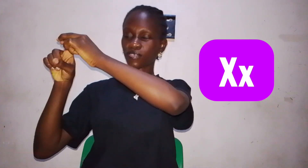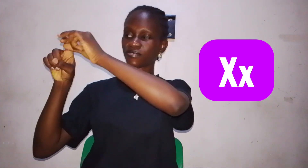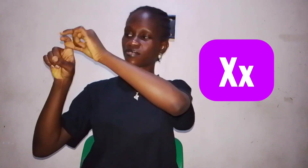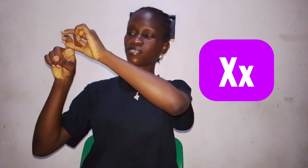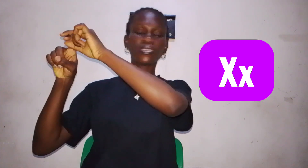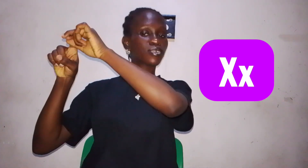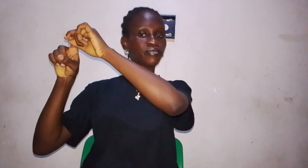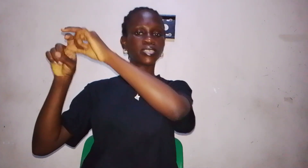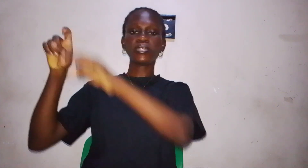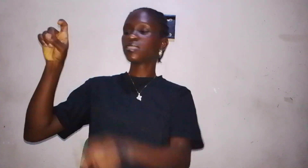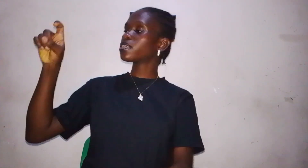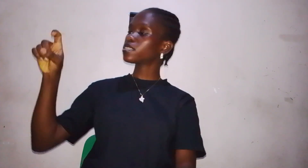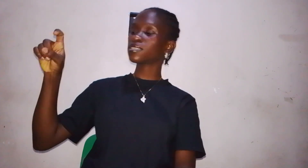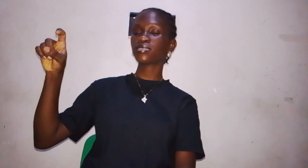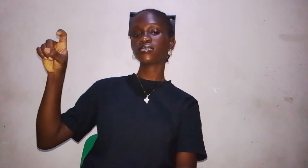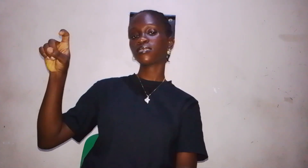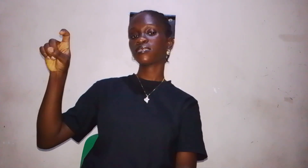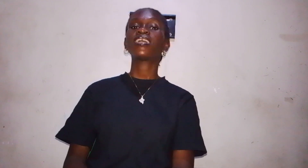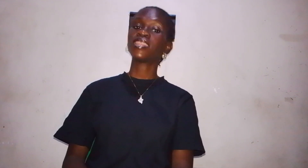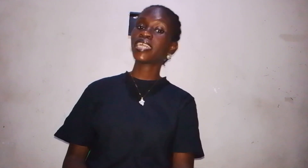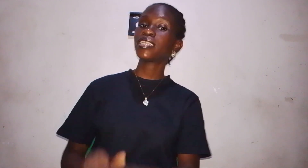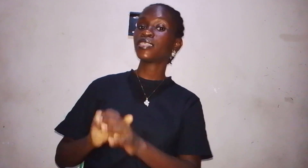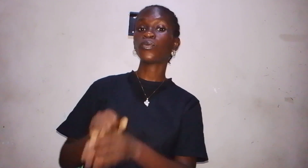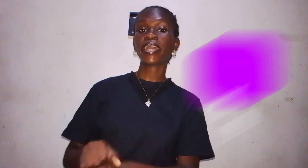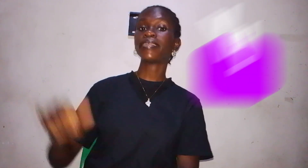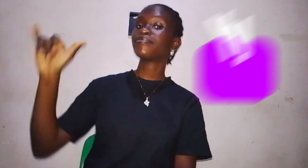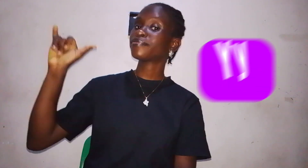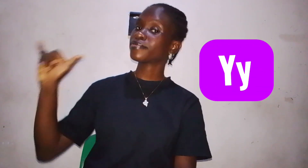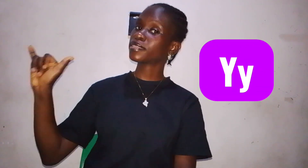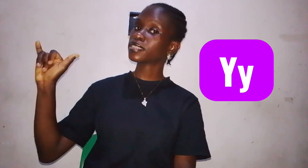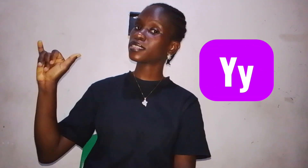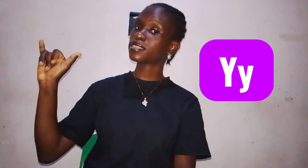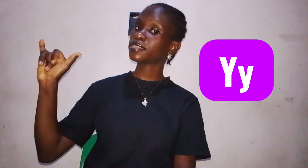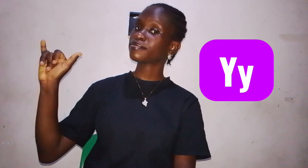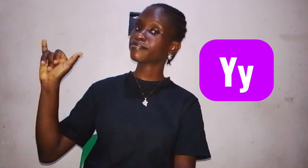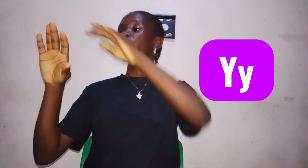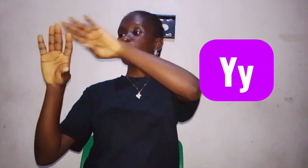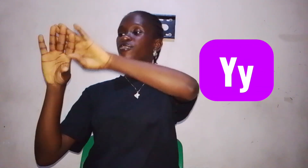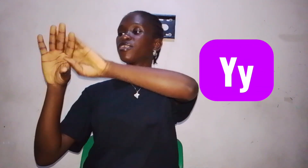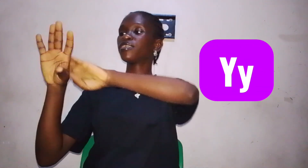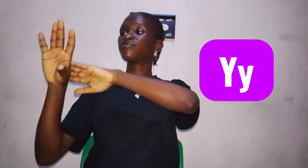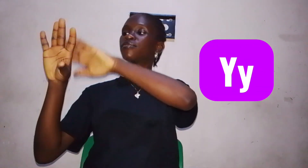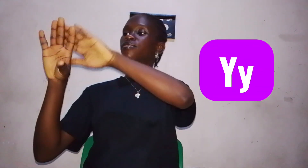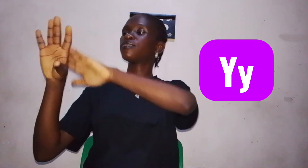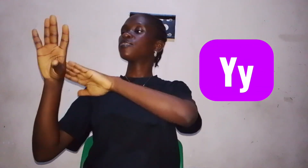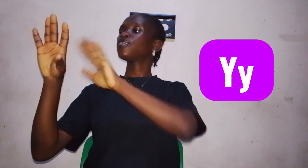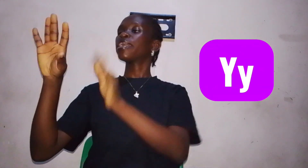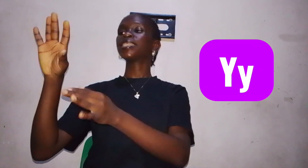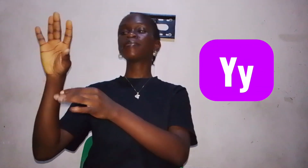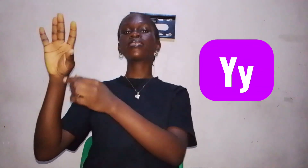curve it a bit like this. Then the Y, like this. Everything except